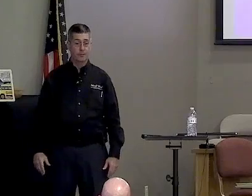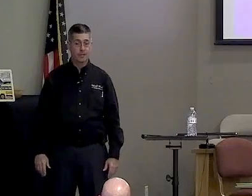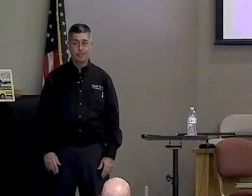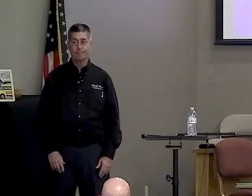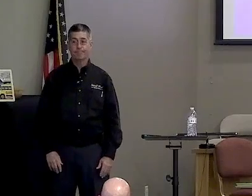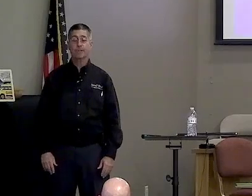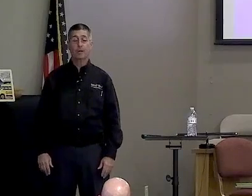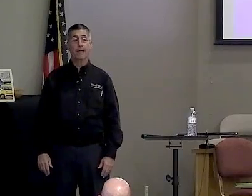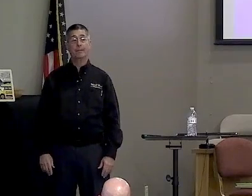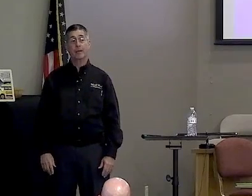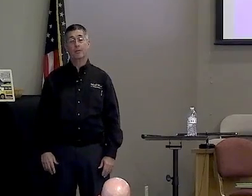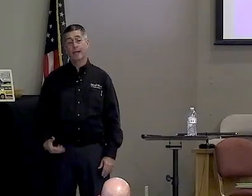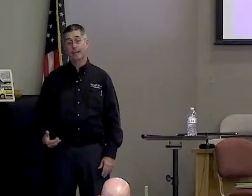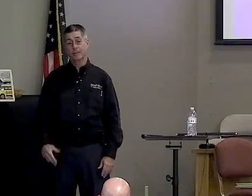Like, okay, they don't like us.